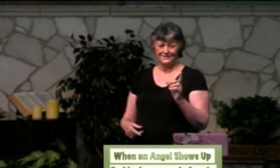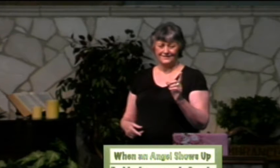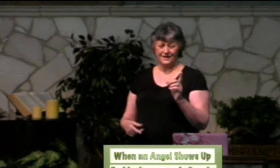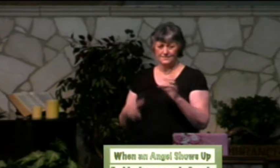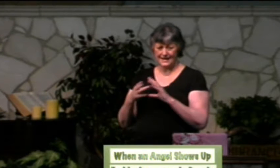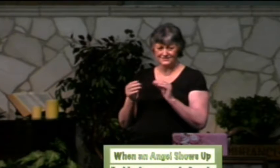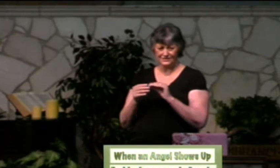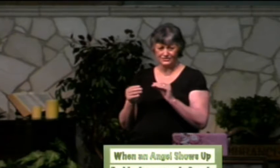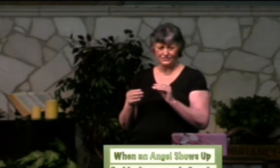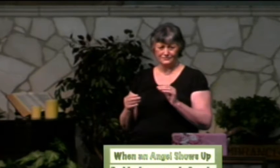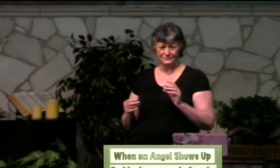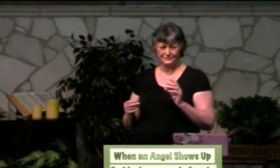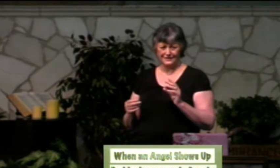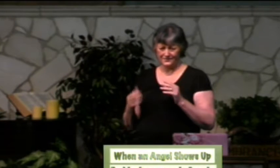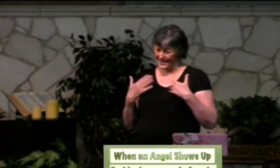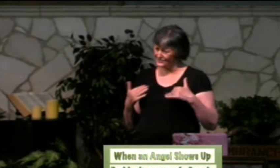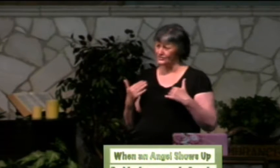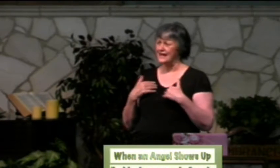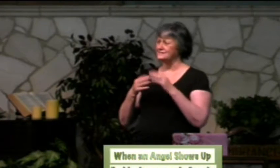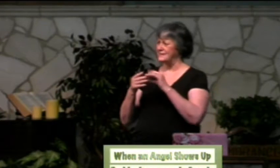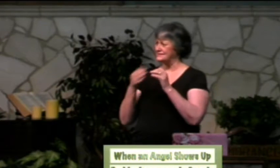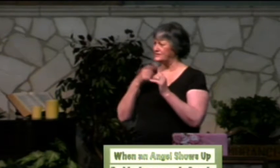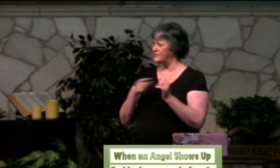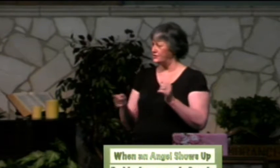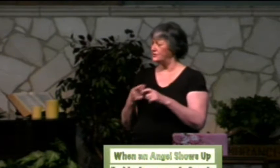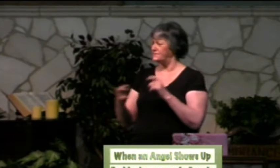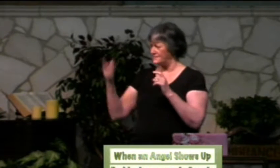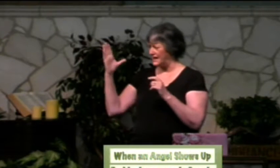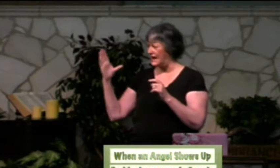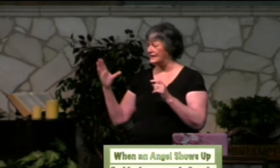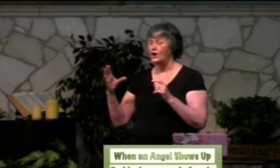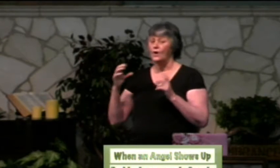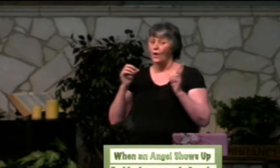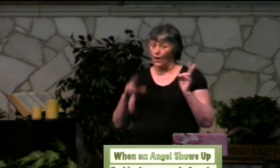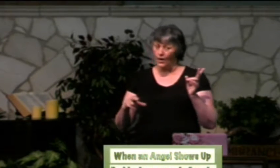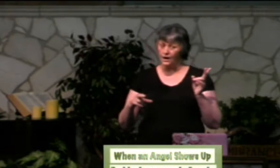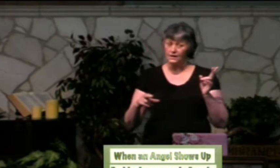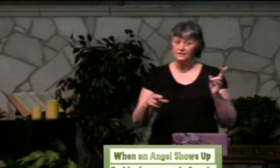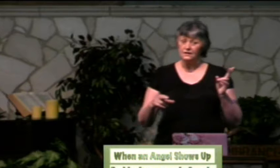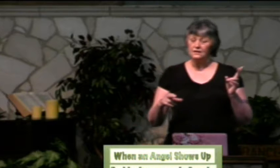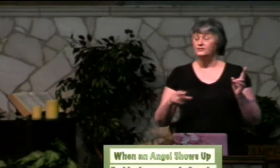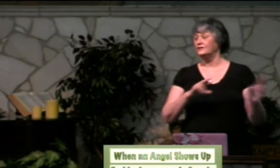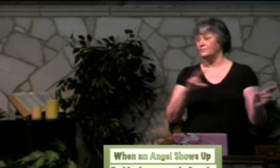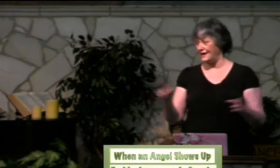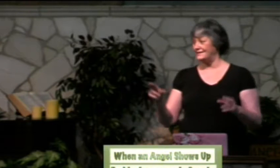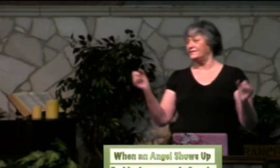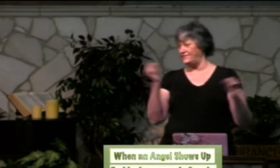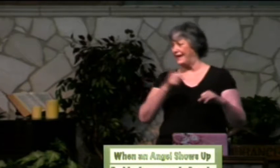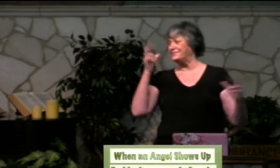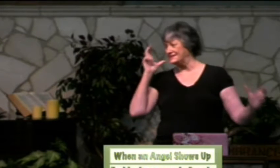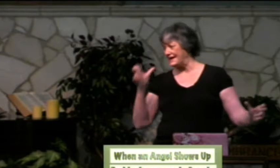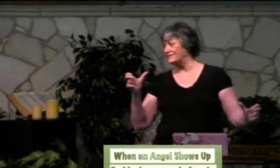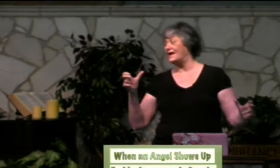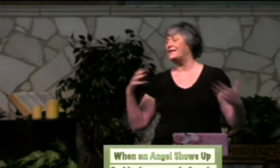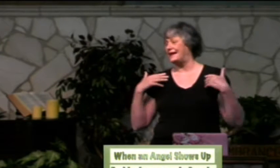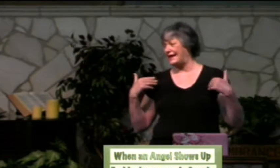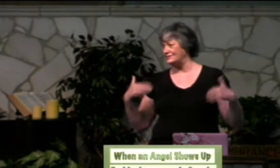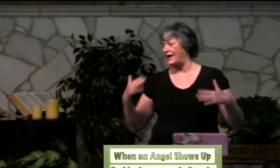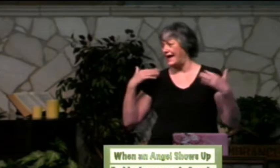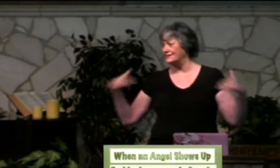a message. The angel has a message for you from God, or you're ready to fight the devil and that angel